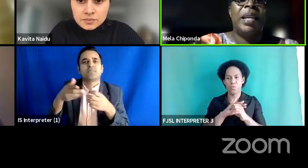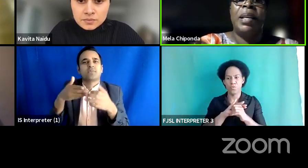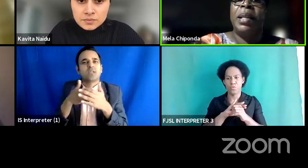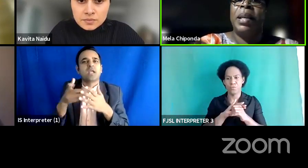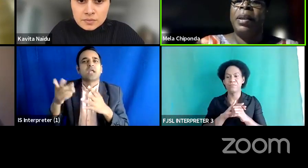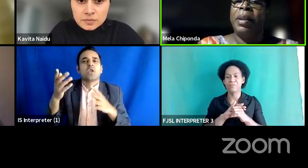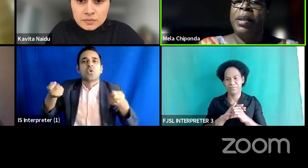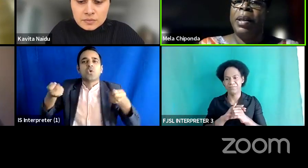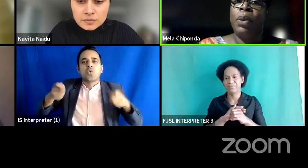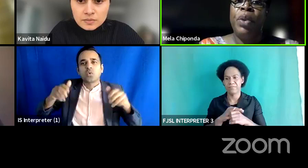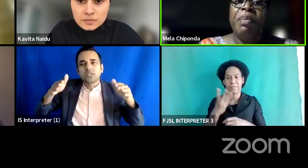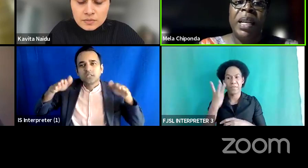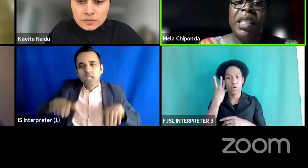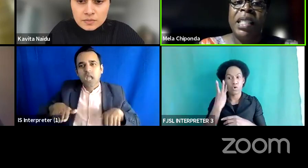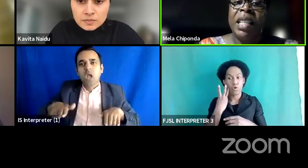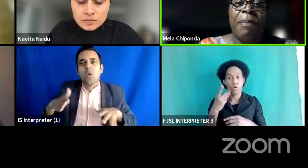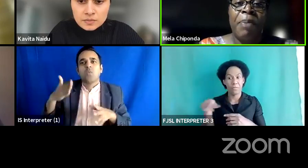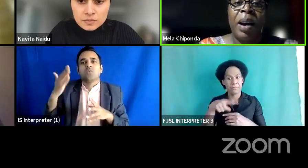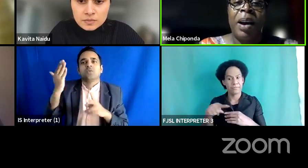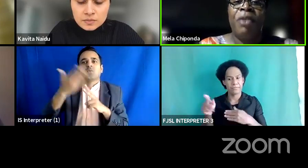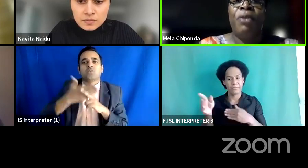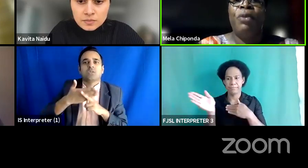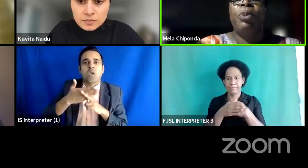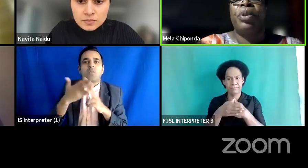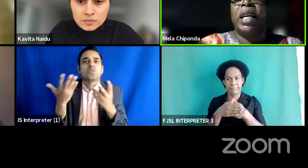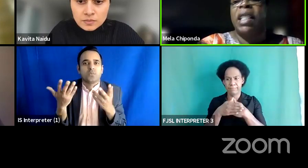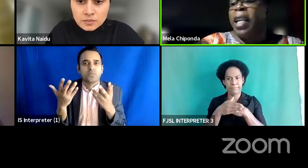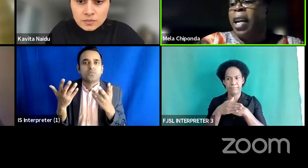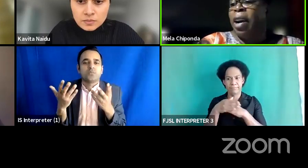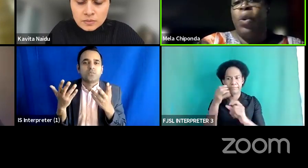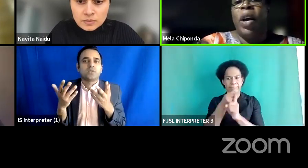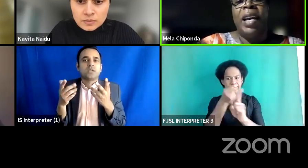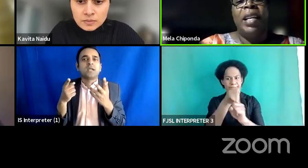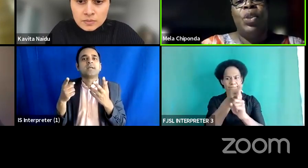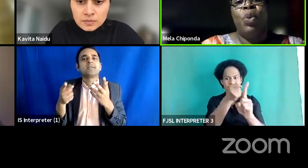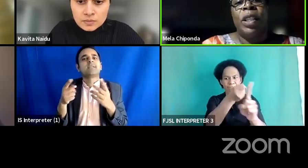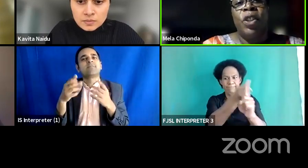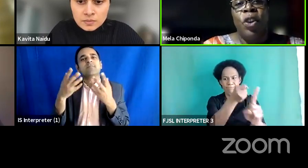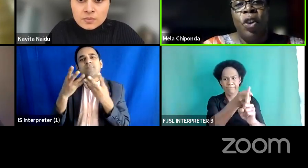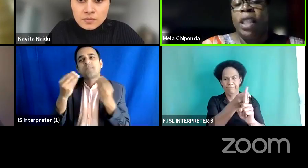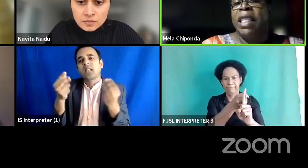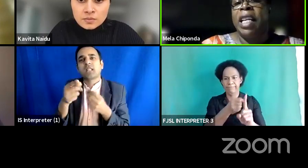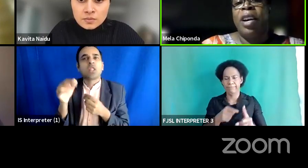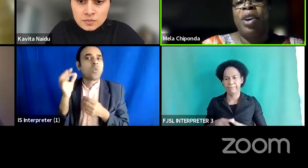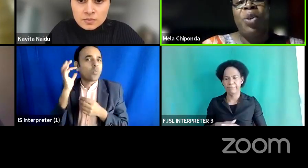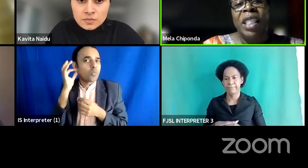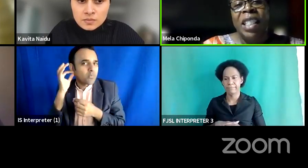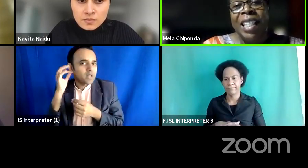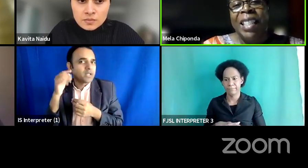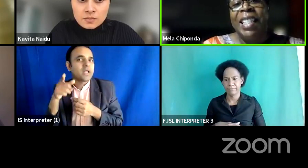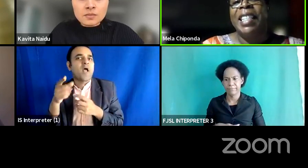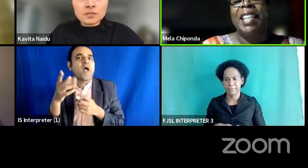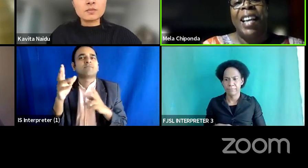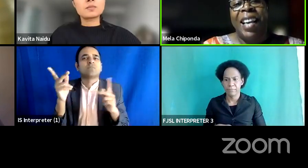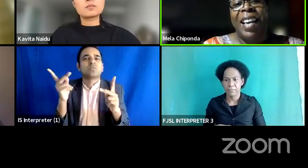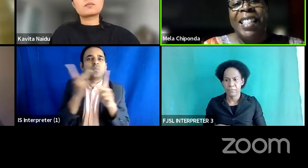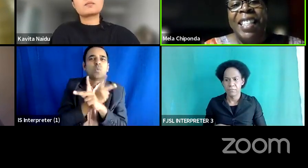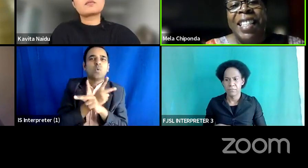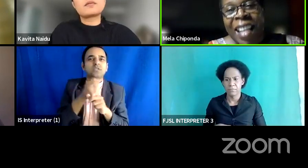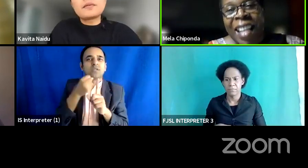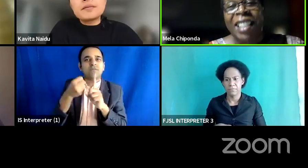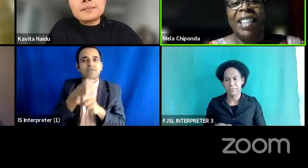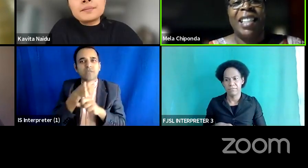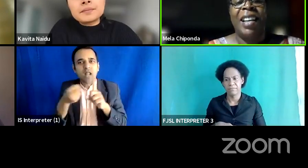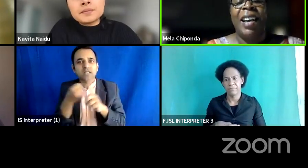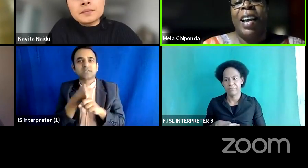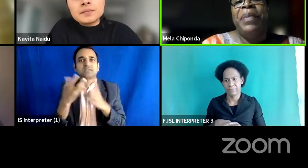how the women's food production, how it was not considered